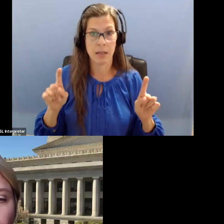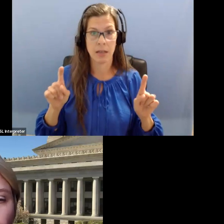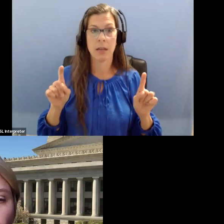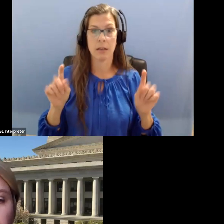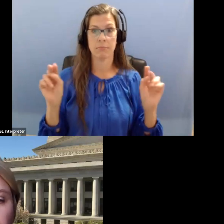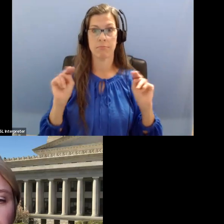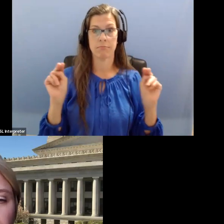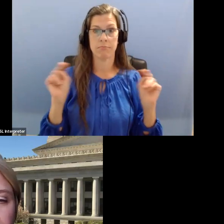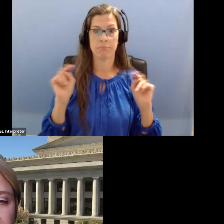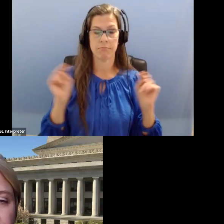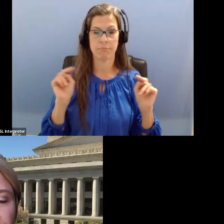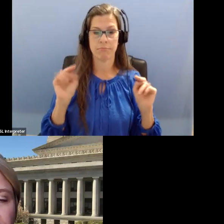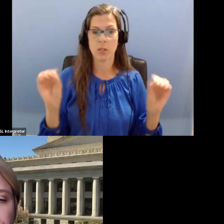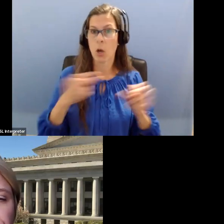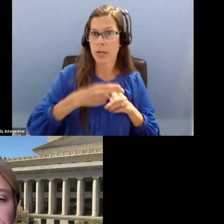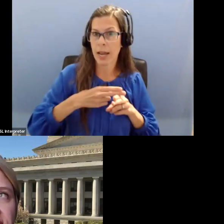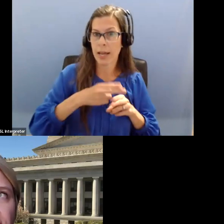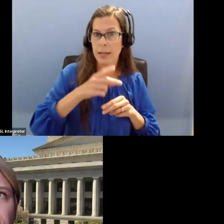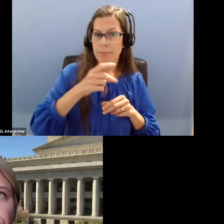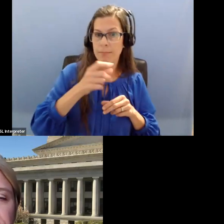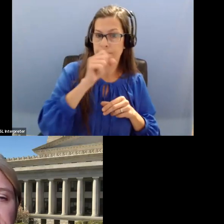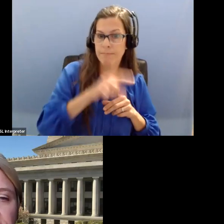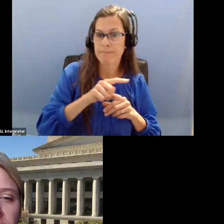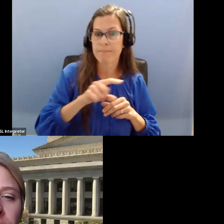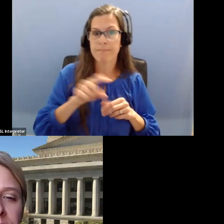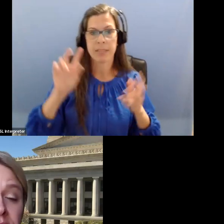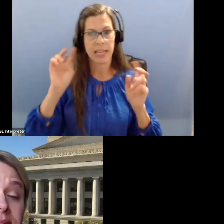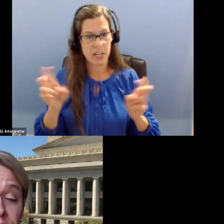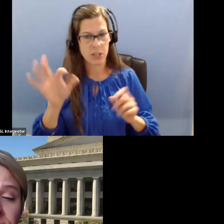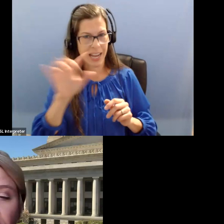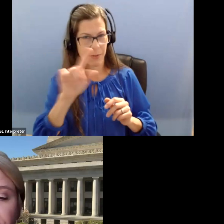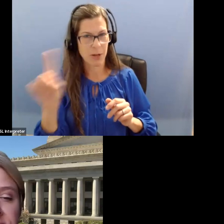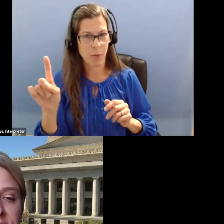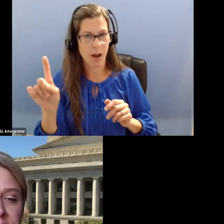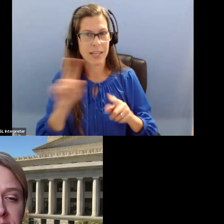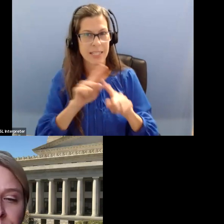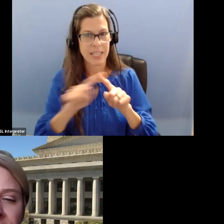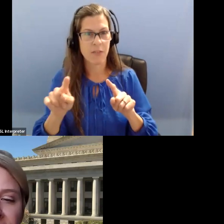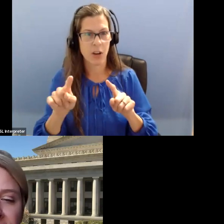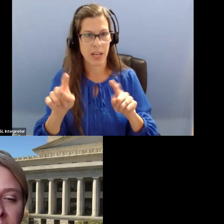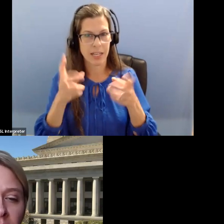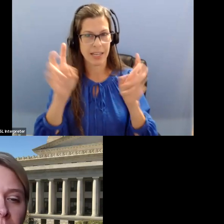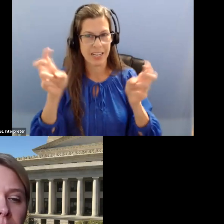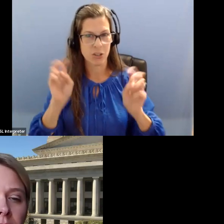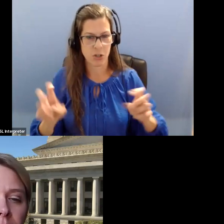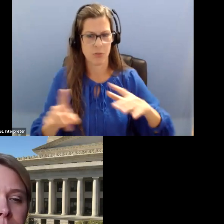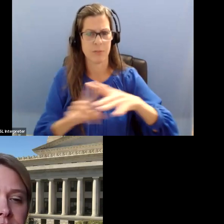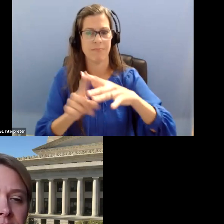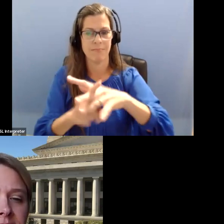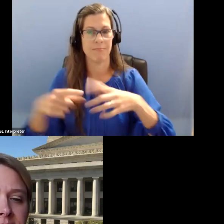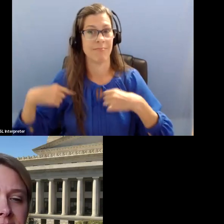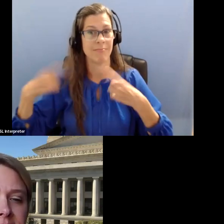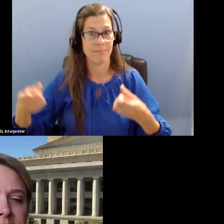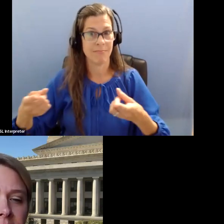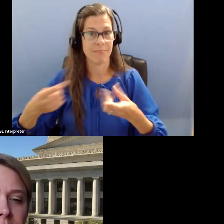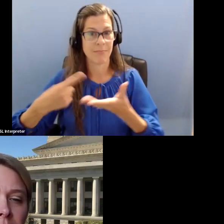with 911. These are some issues that have risen to the top of some initial conversations that we've had. So